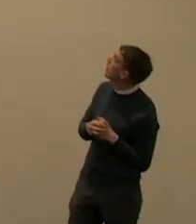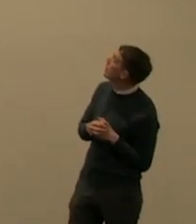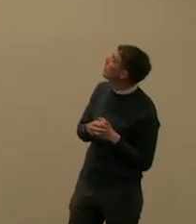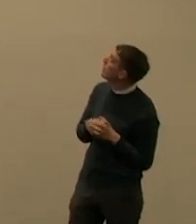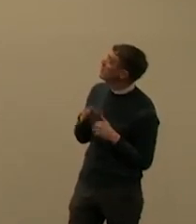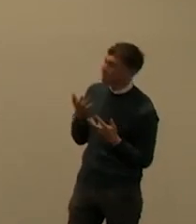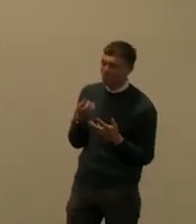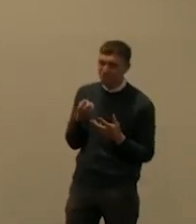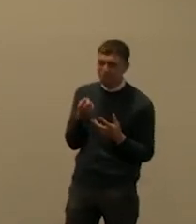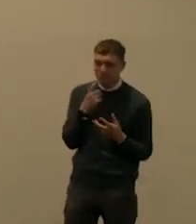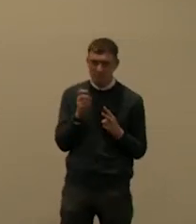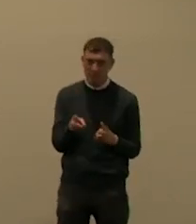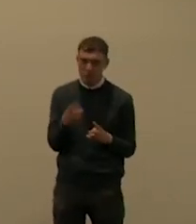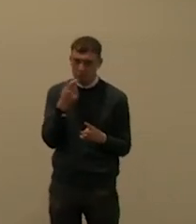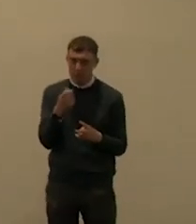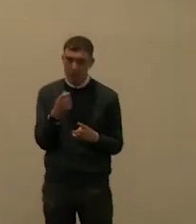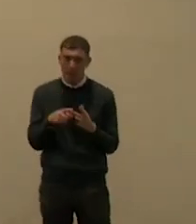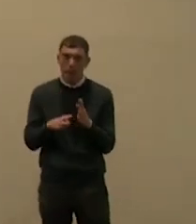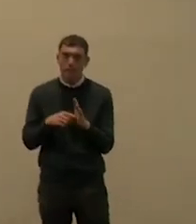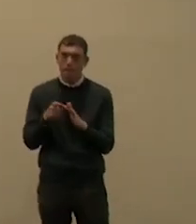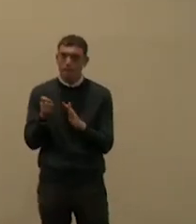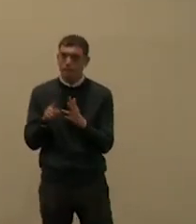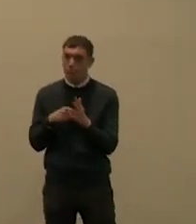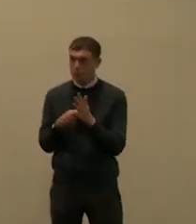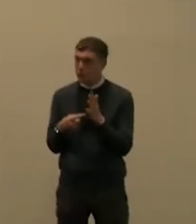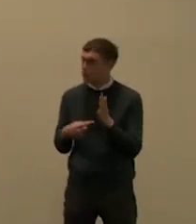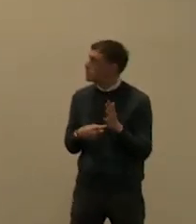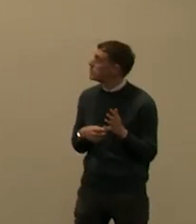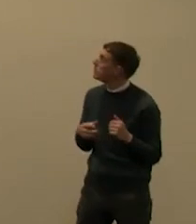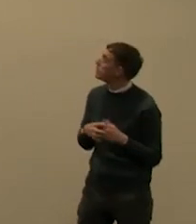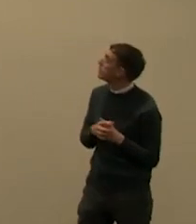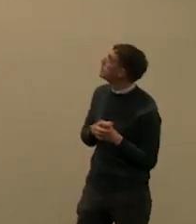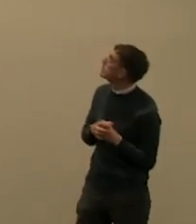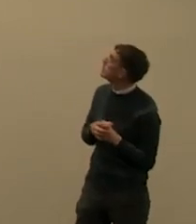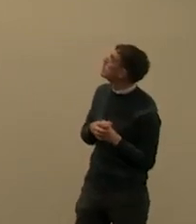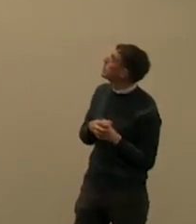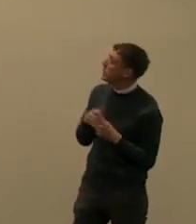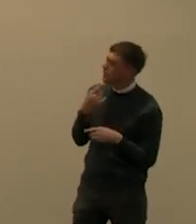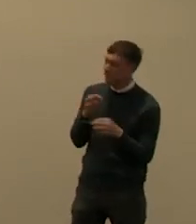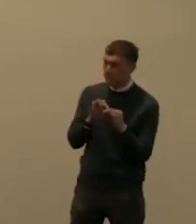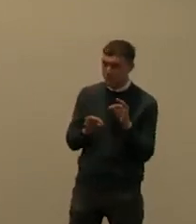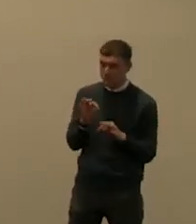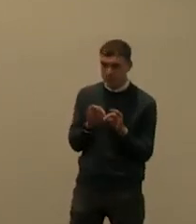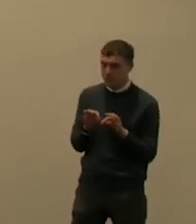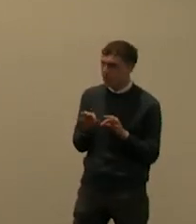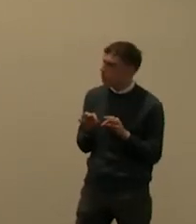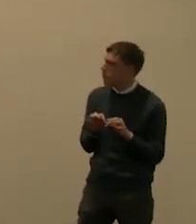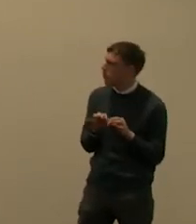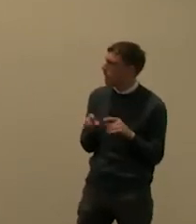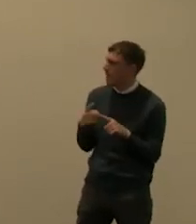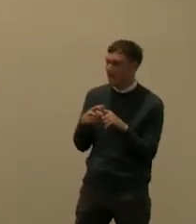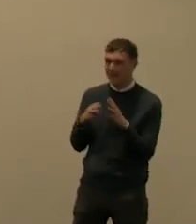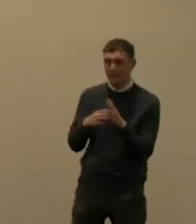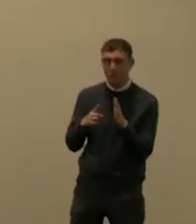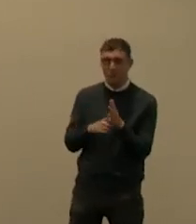It's really simple, so you have to import the configuration. And the configuration in this case is an XML